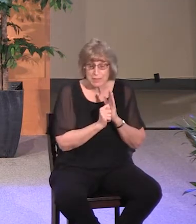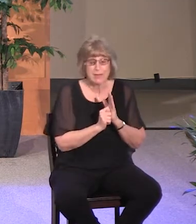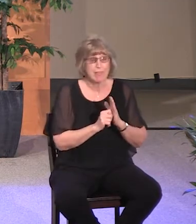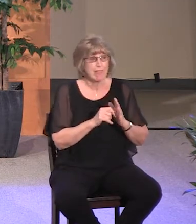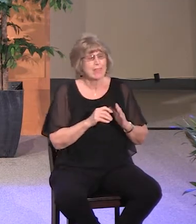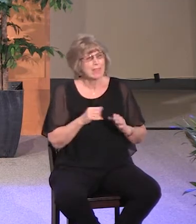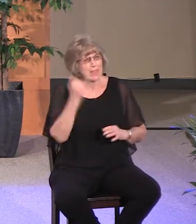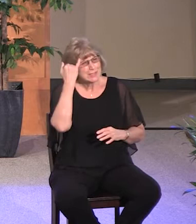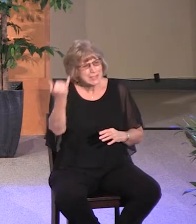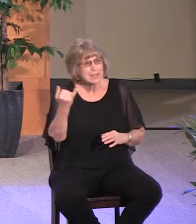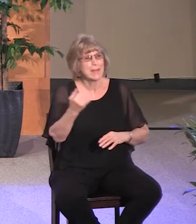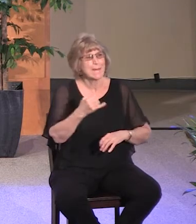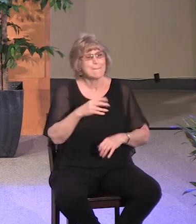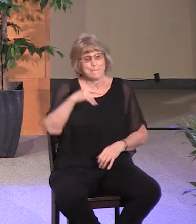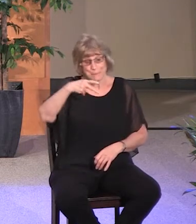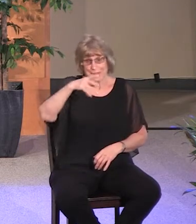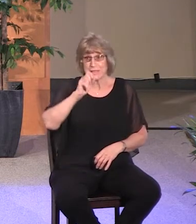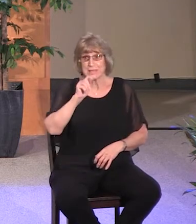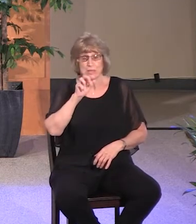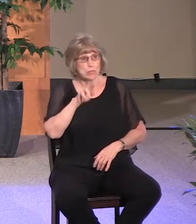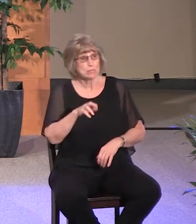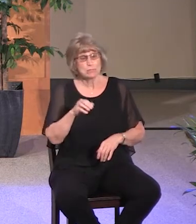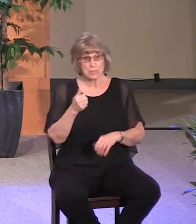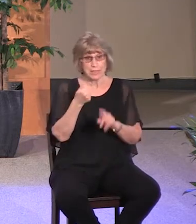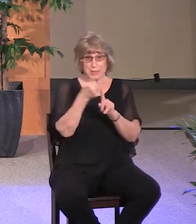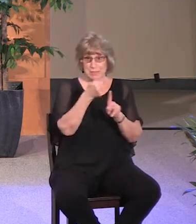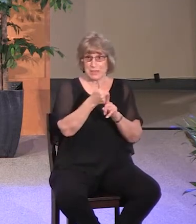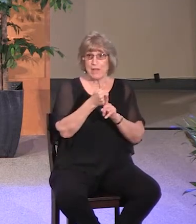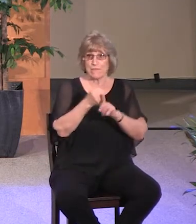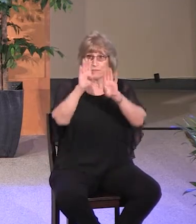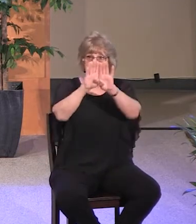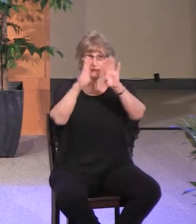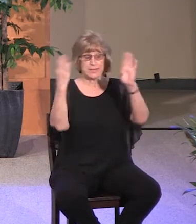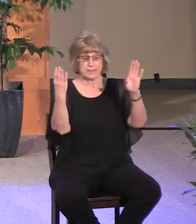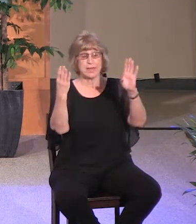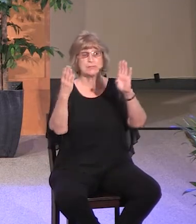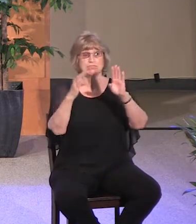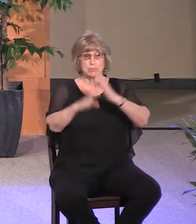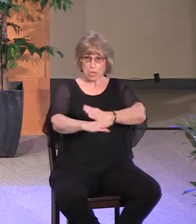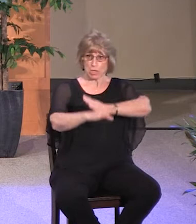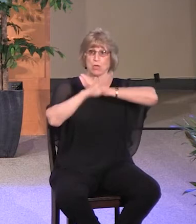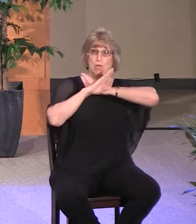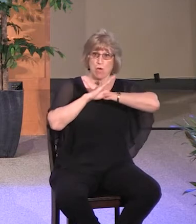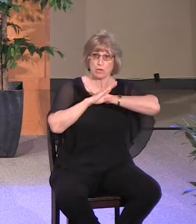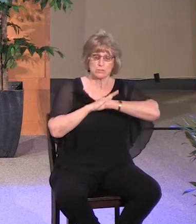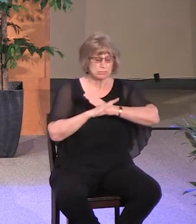that Peter could be this gatekeeper? And let's turn to Matthew.